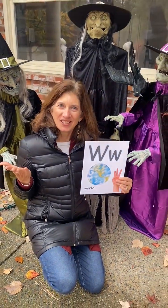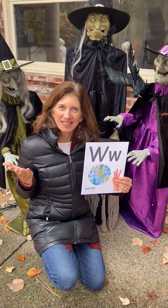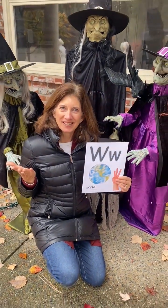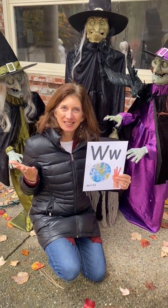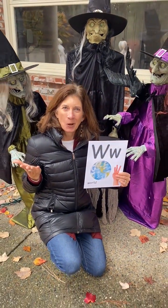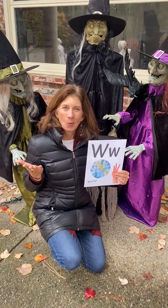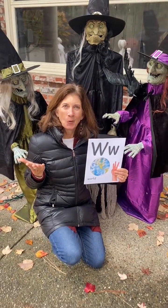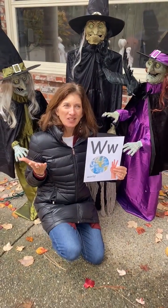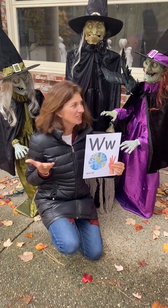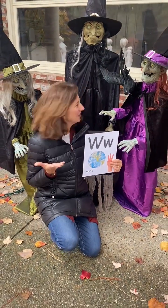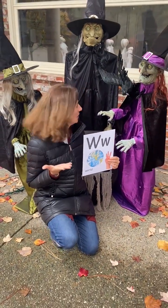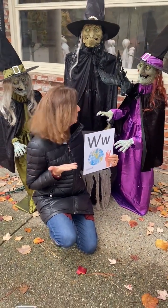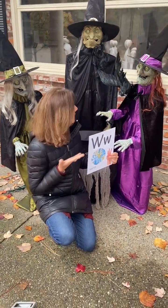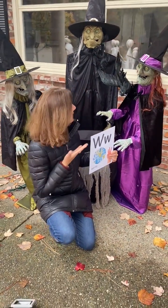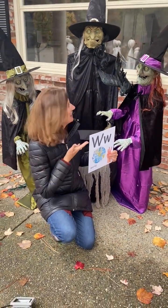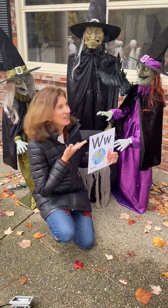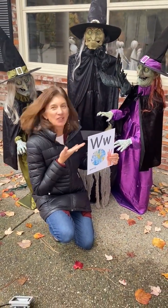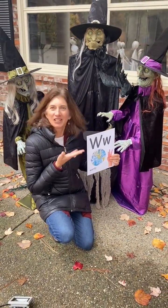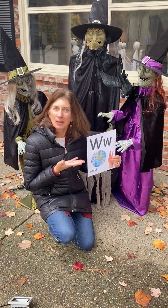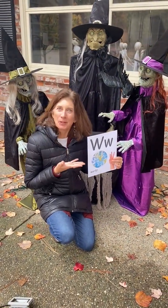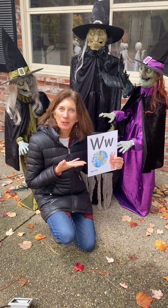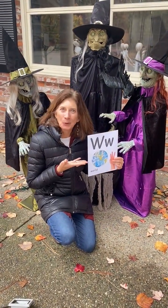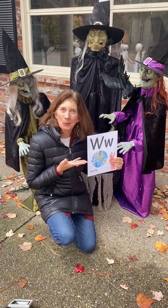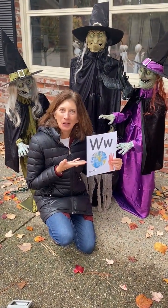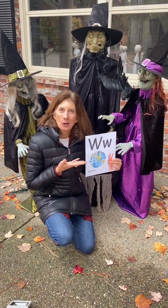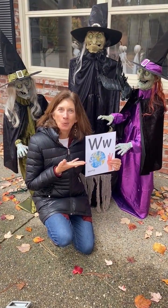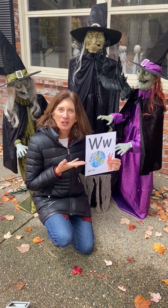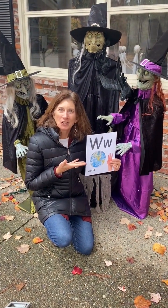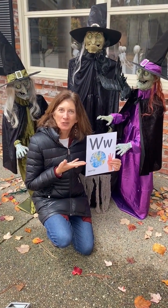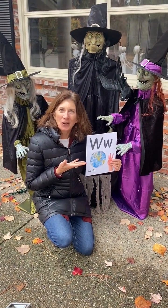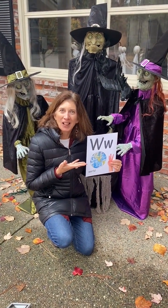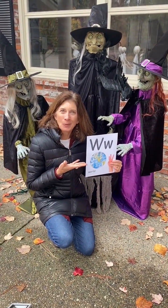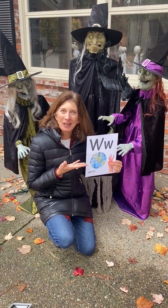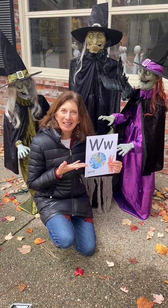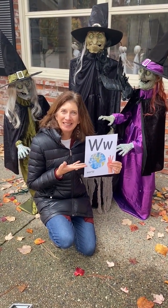Witches. Witches start with the letter W. Witches for Halloween.